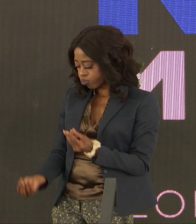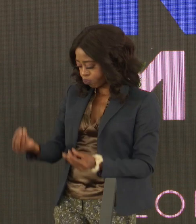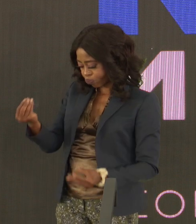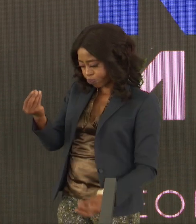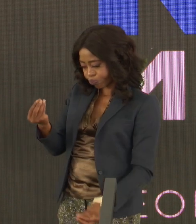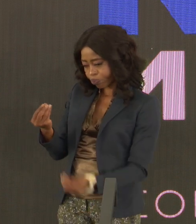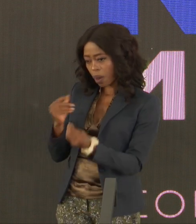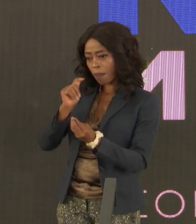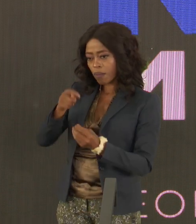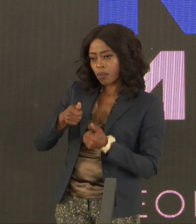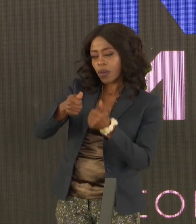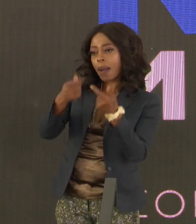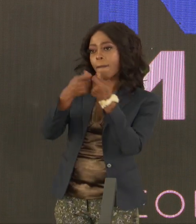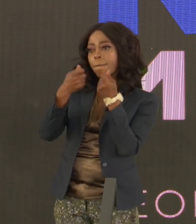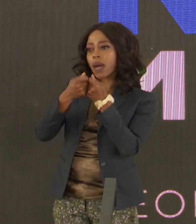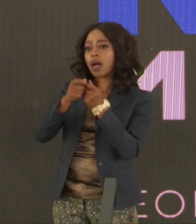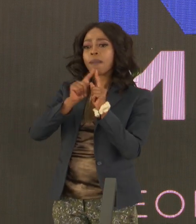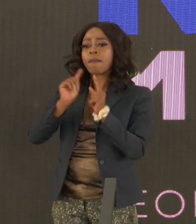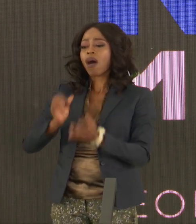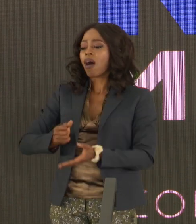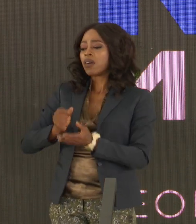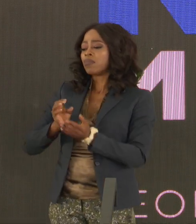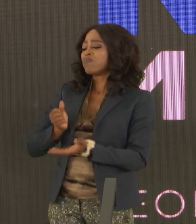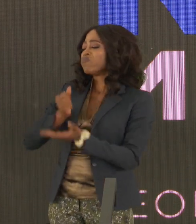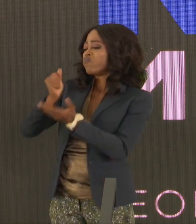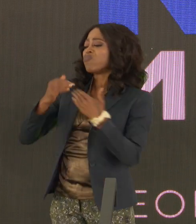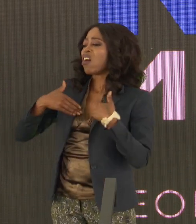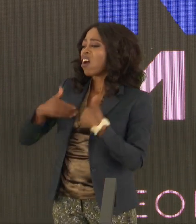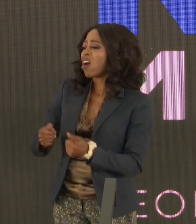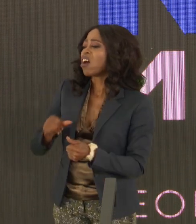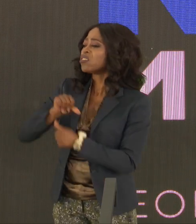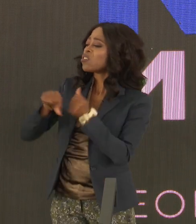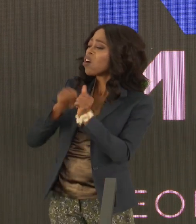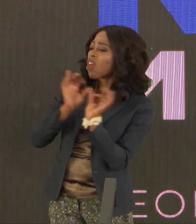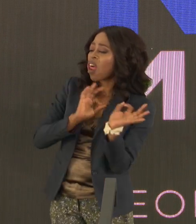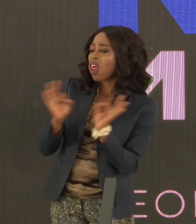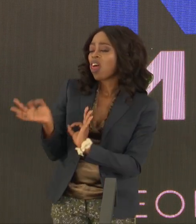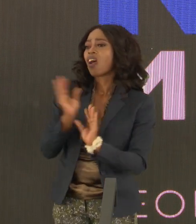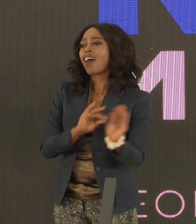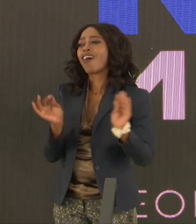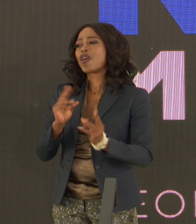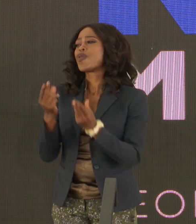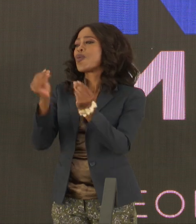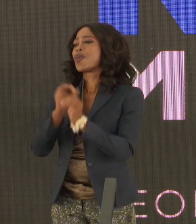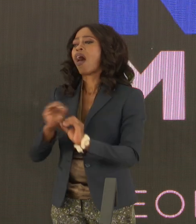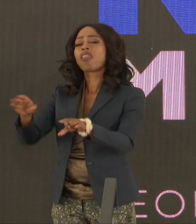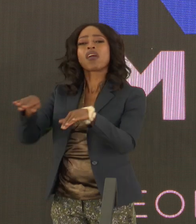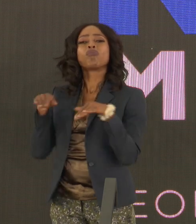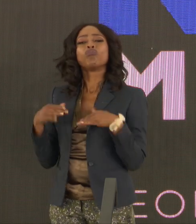the debt instead of investing in health, in social well-being, and in education.